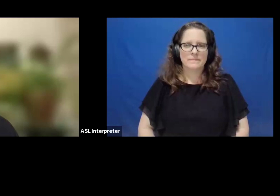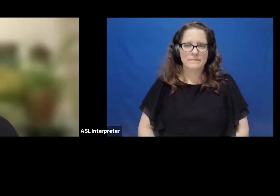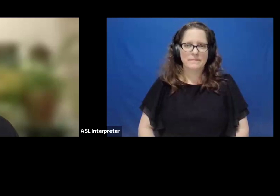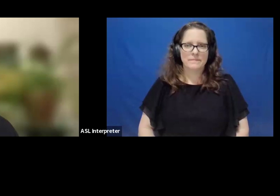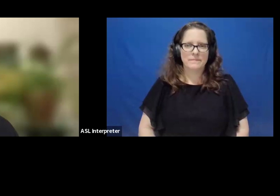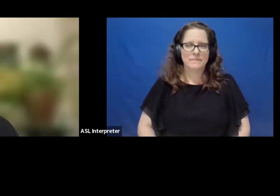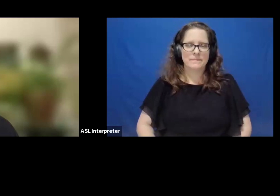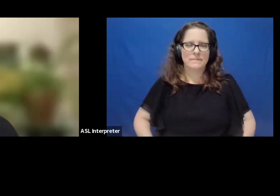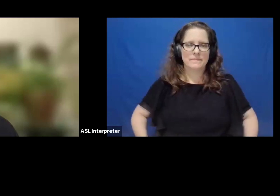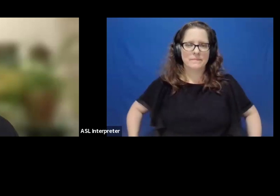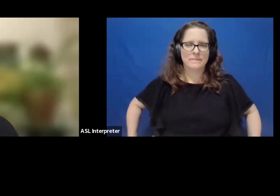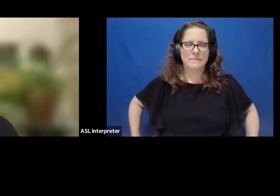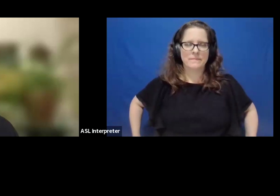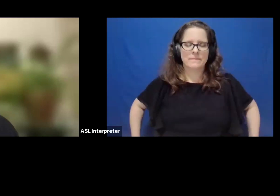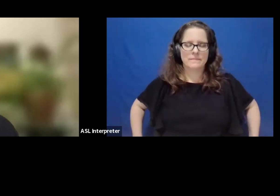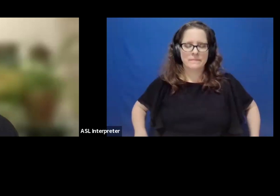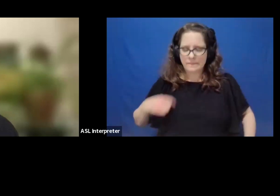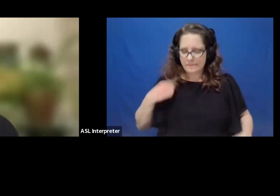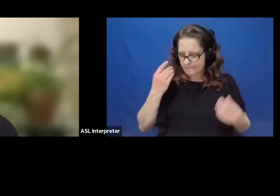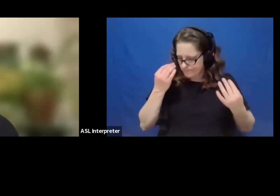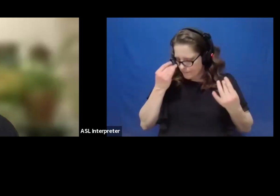so what else did I want to tell you?